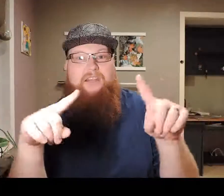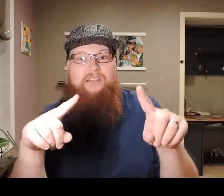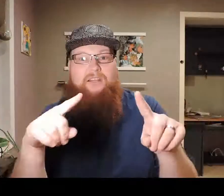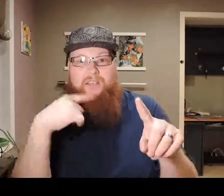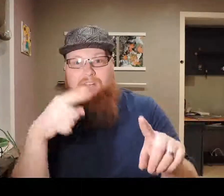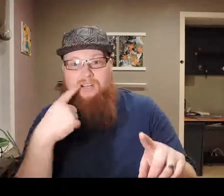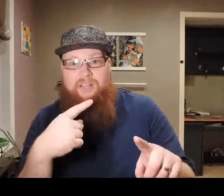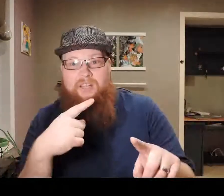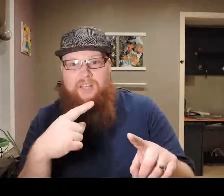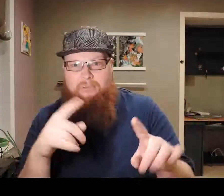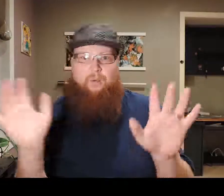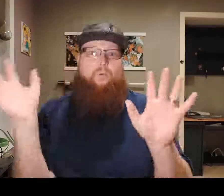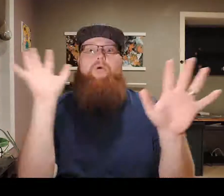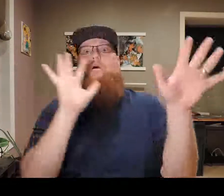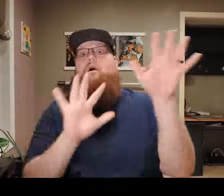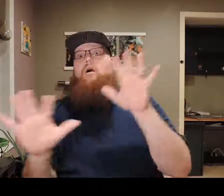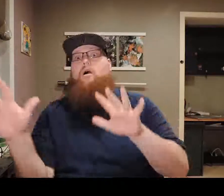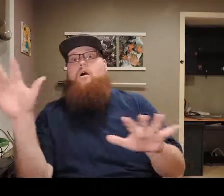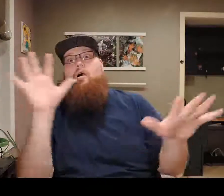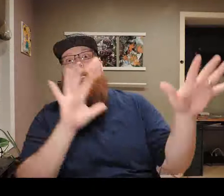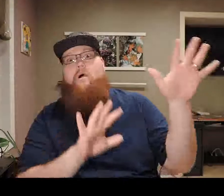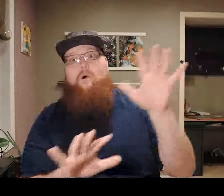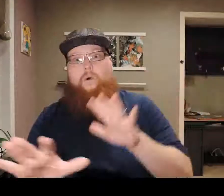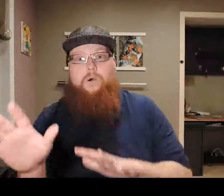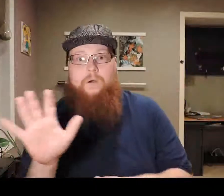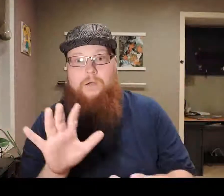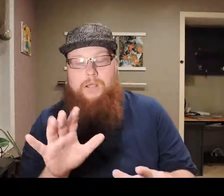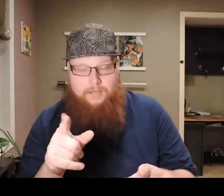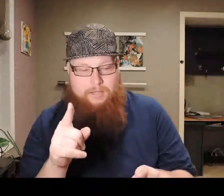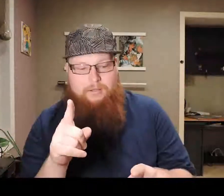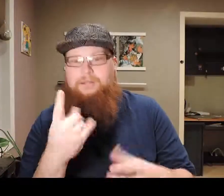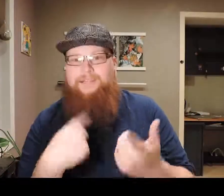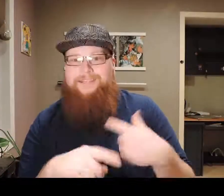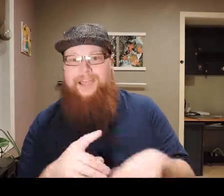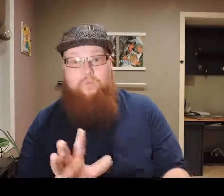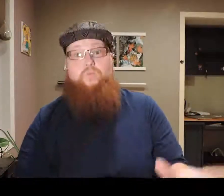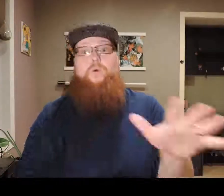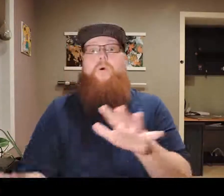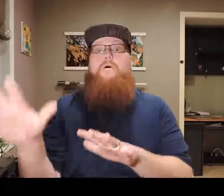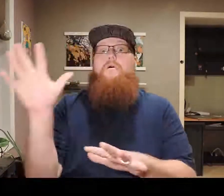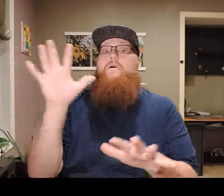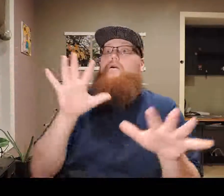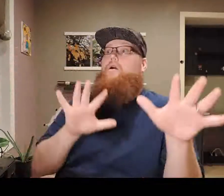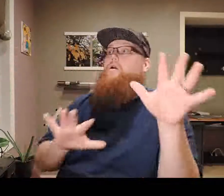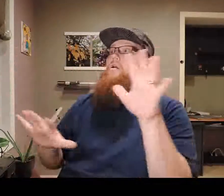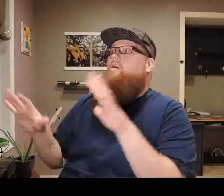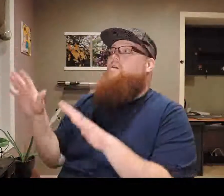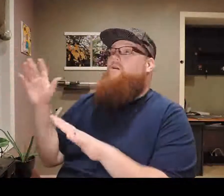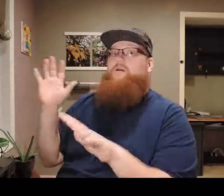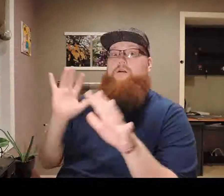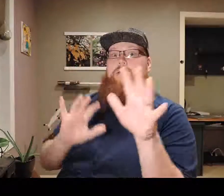there hearing, like, whoa. The sign, whoa.